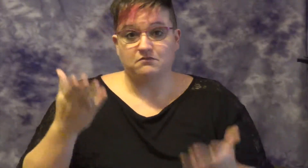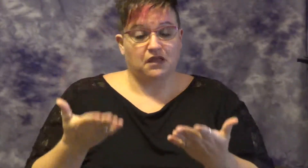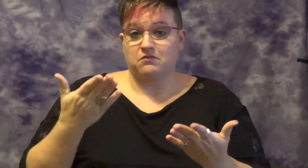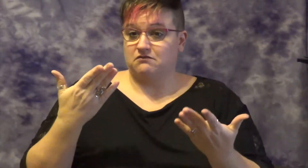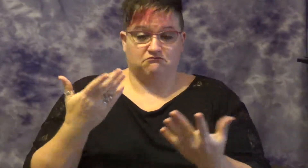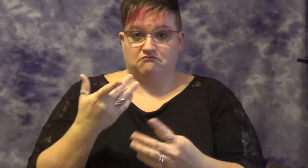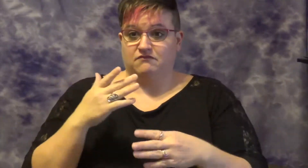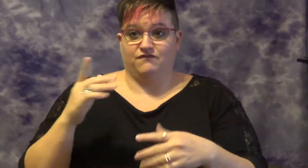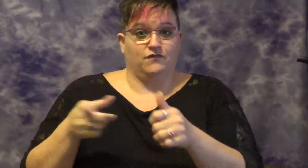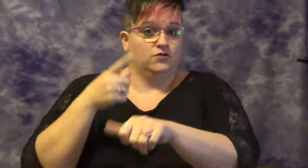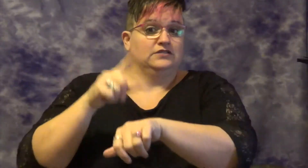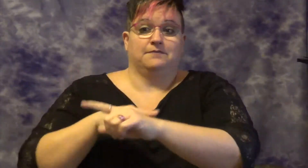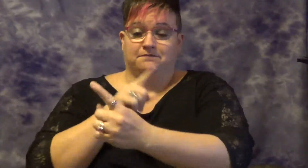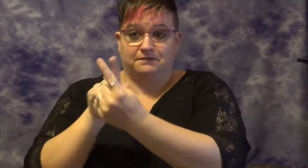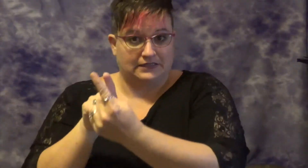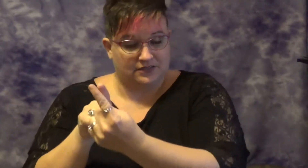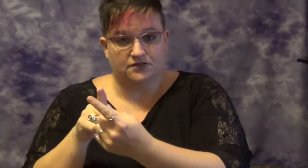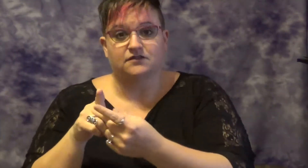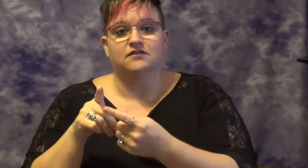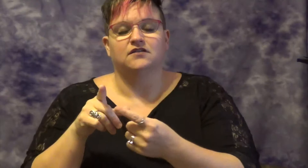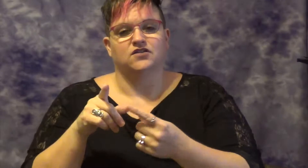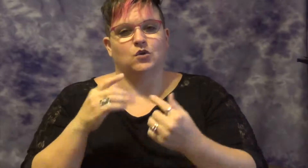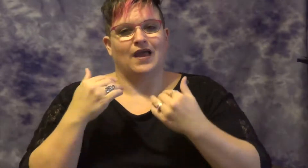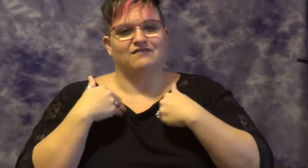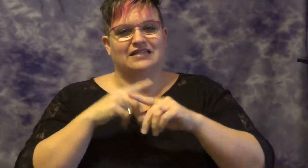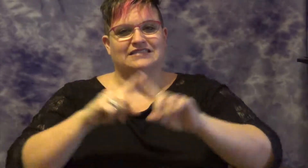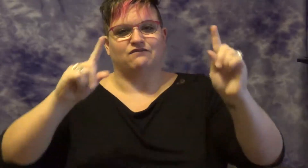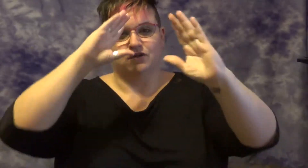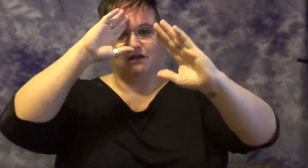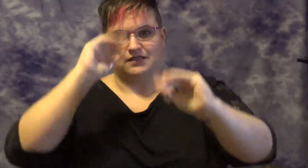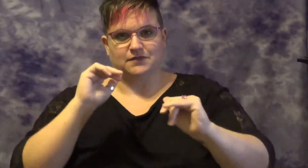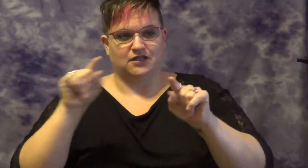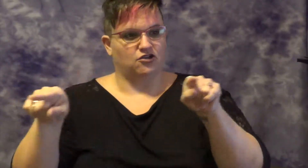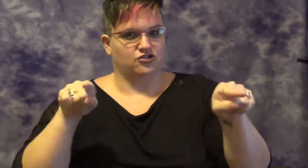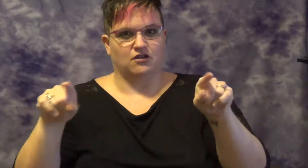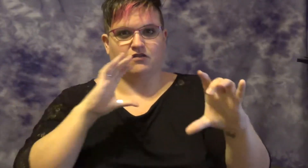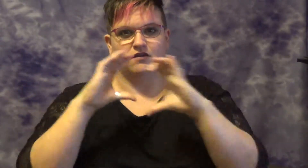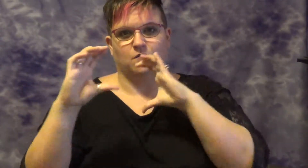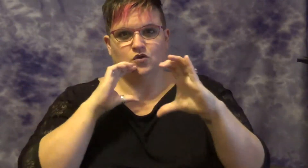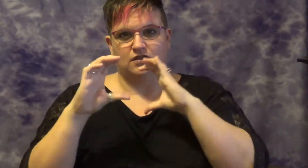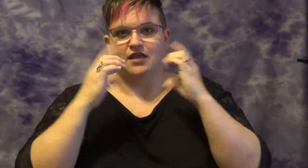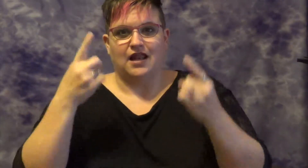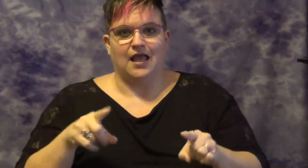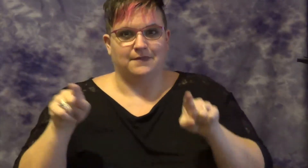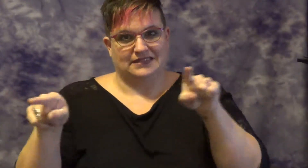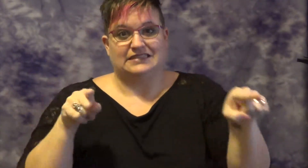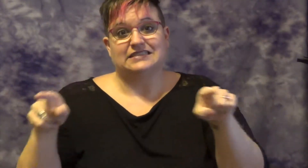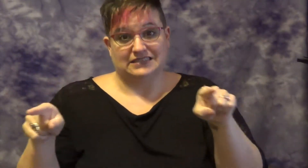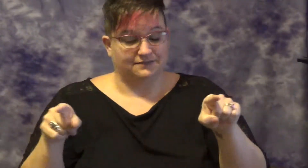Or sometimes you meet that person for the first time and you don't have that, so the expectations will be